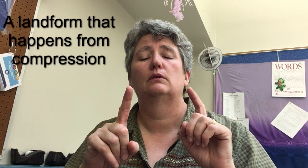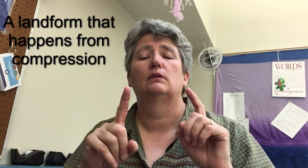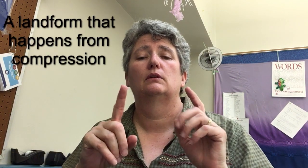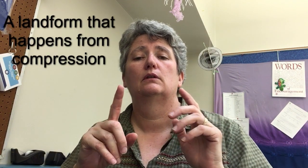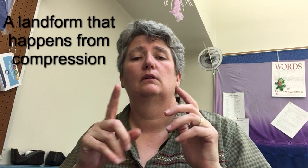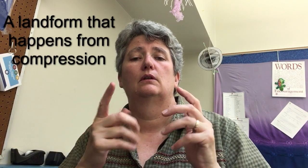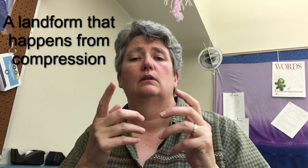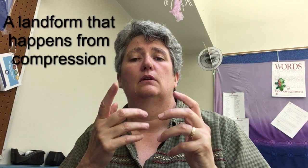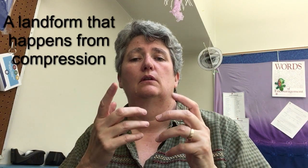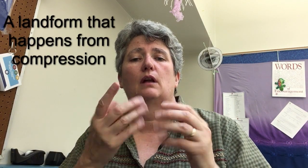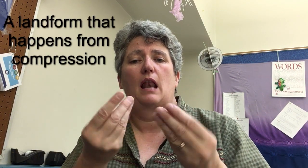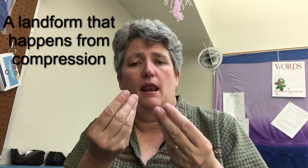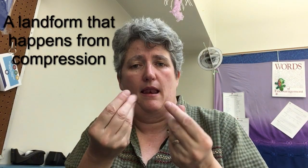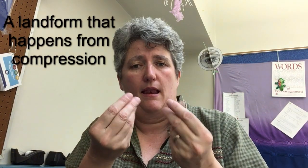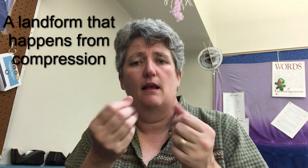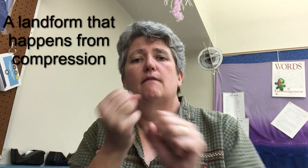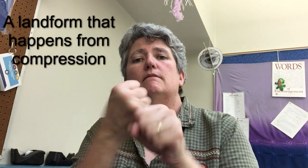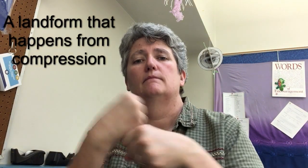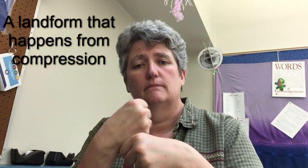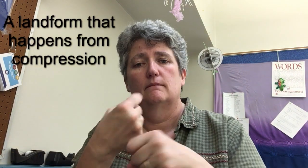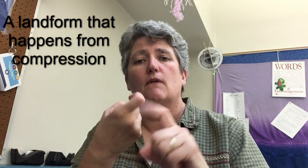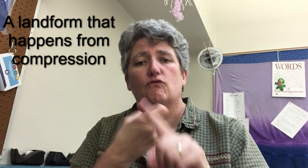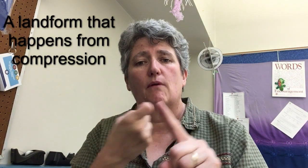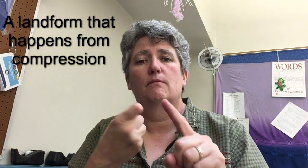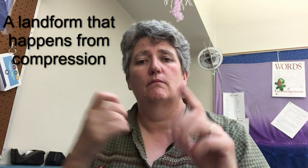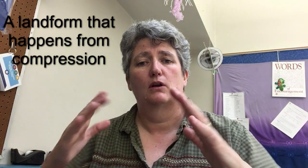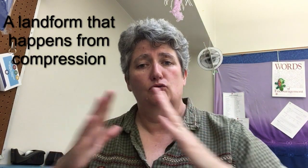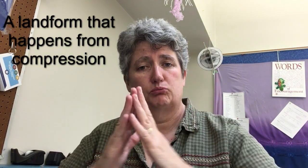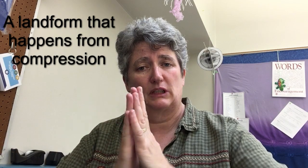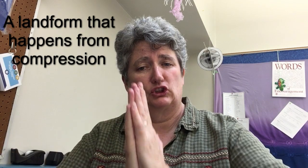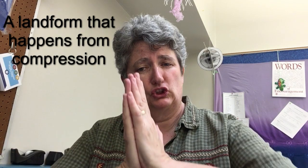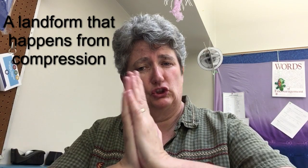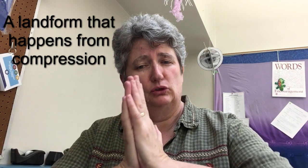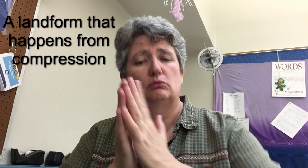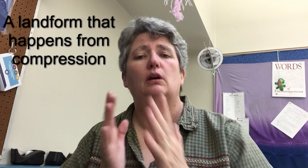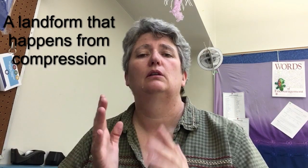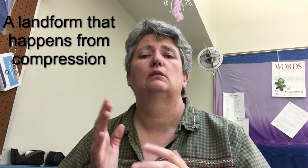So two different landforms that are made from compression: